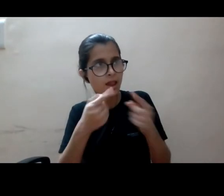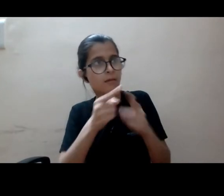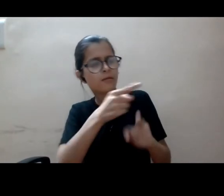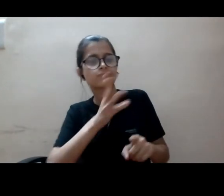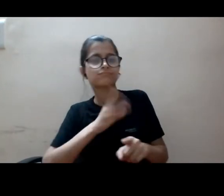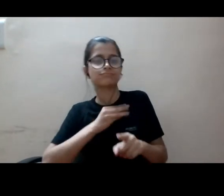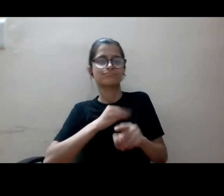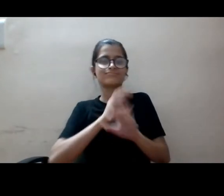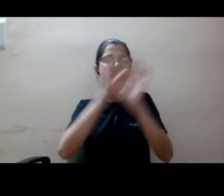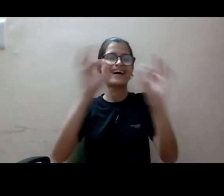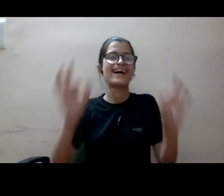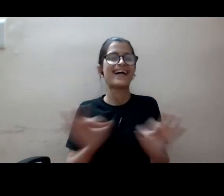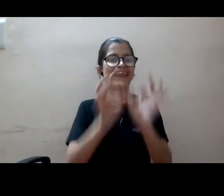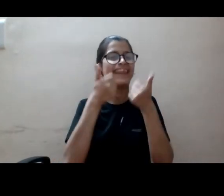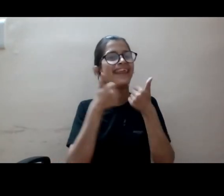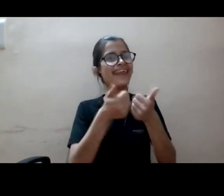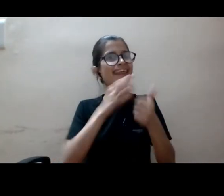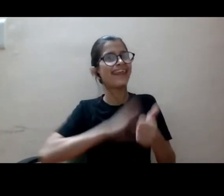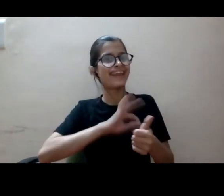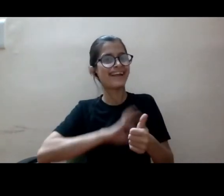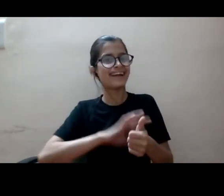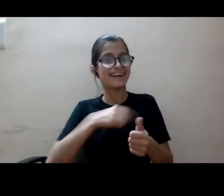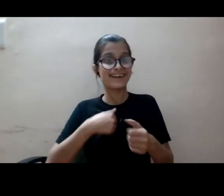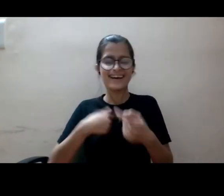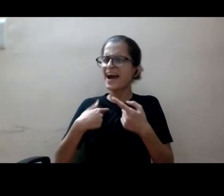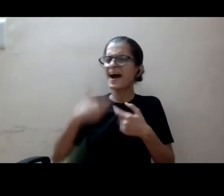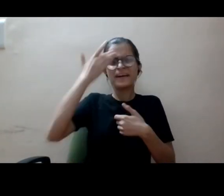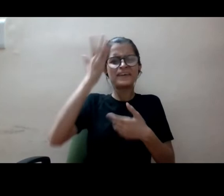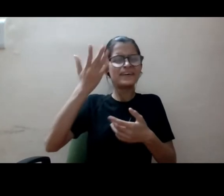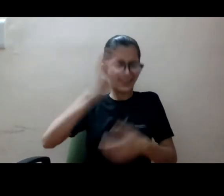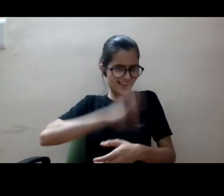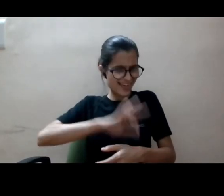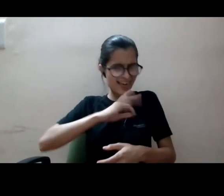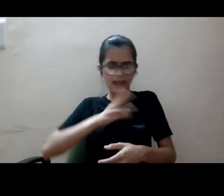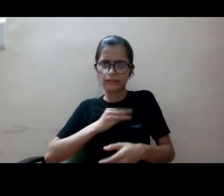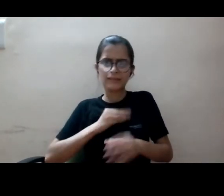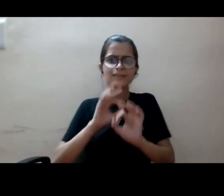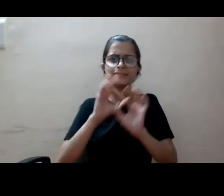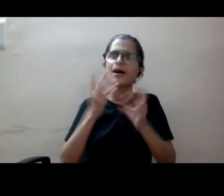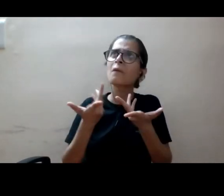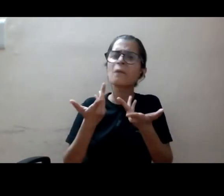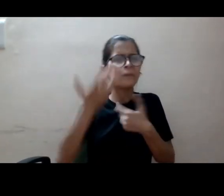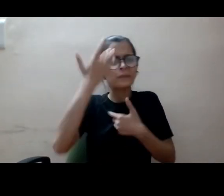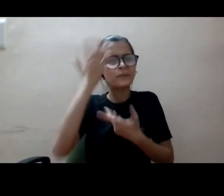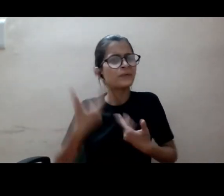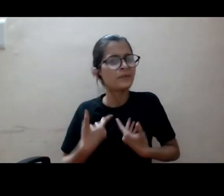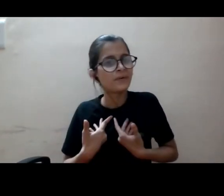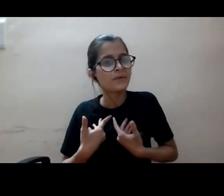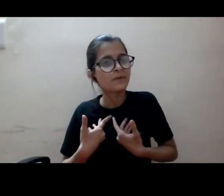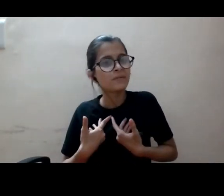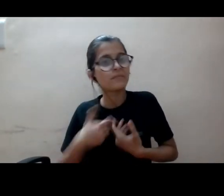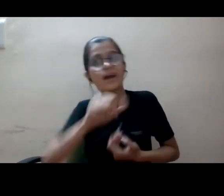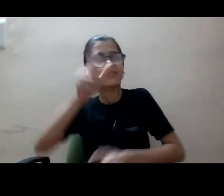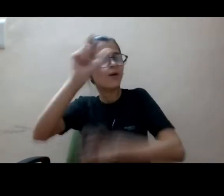scared." And I only know how much scared I was before embarking on this adventure.